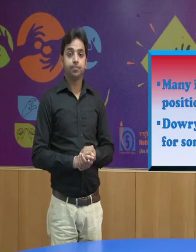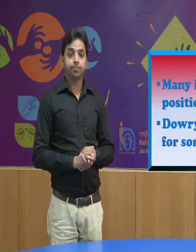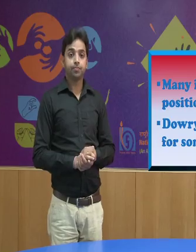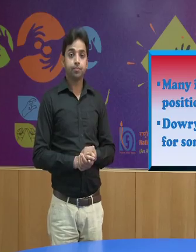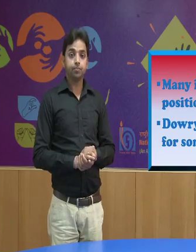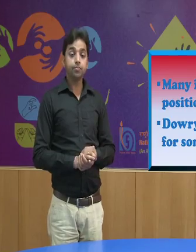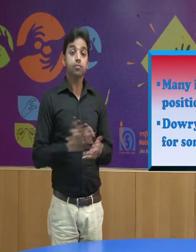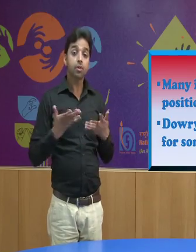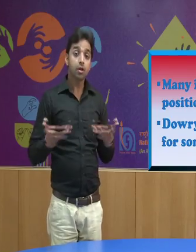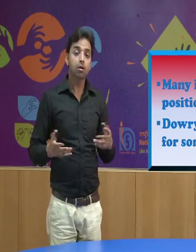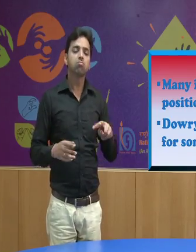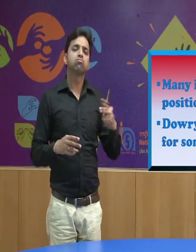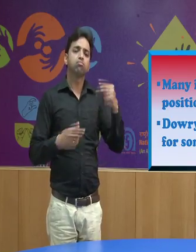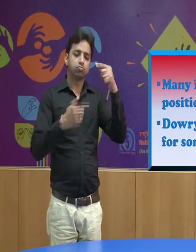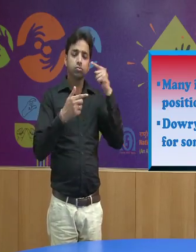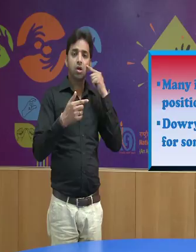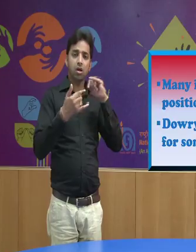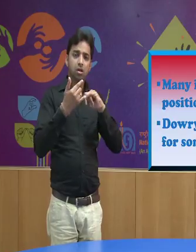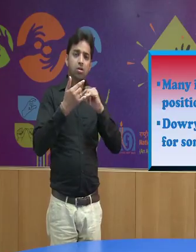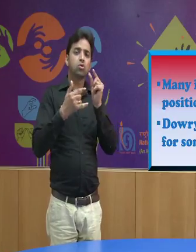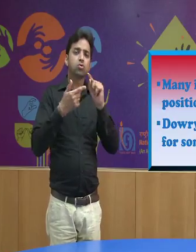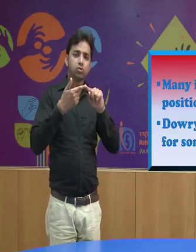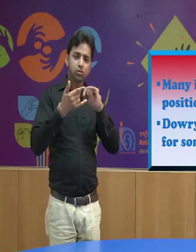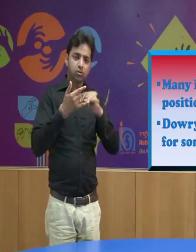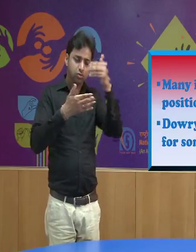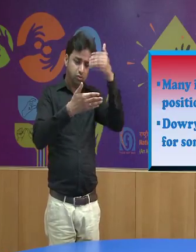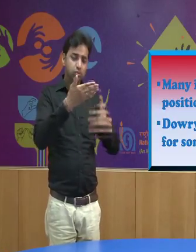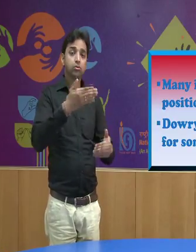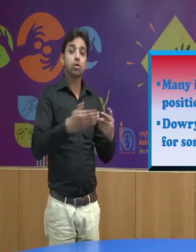There are many issues that lower the position of women.